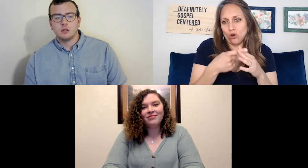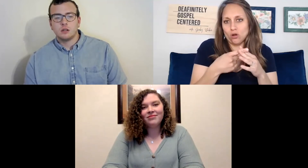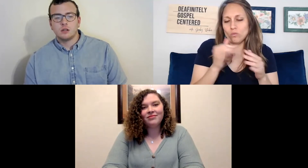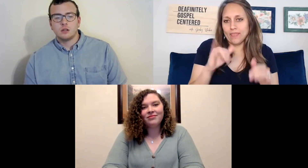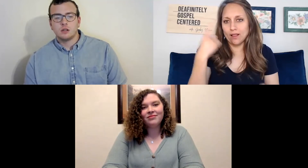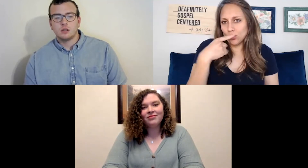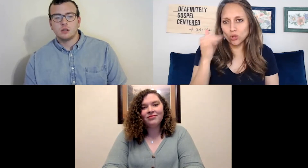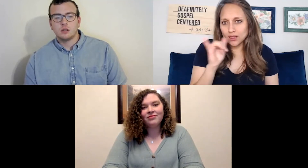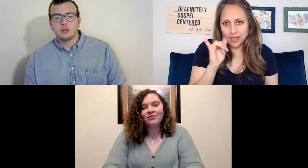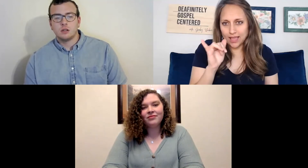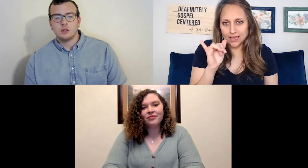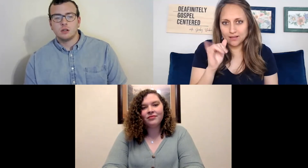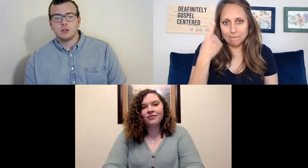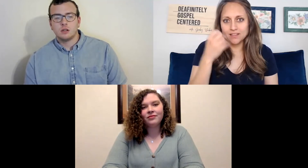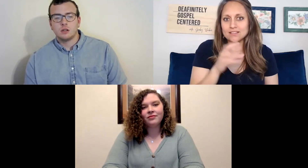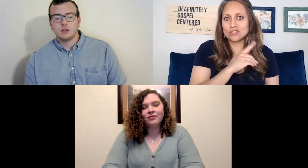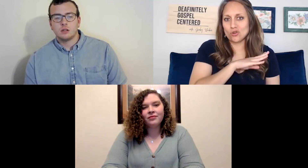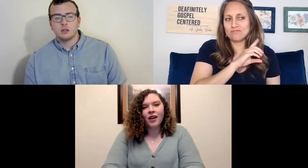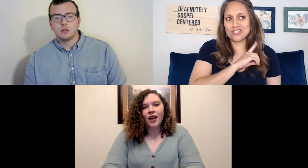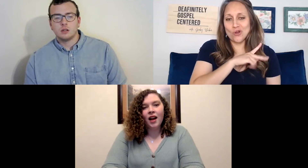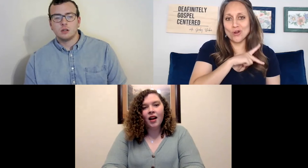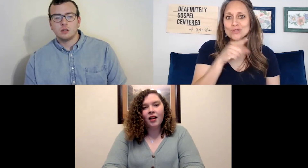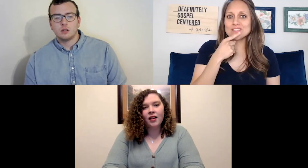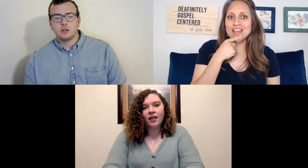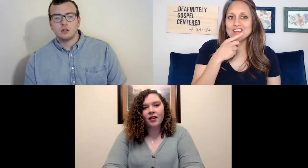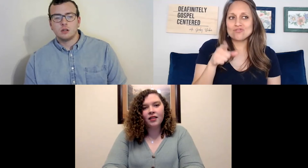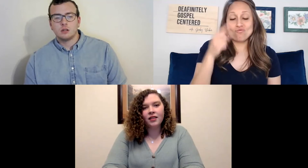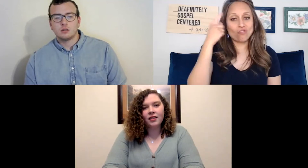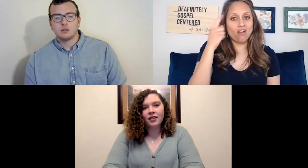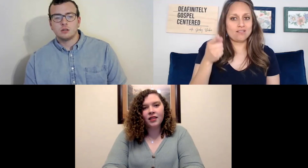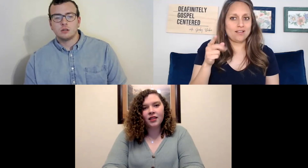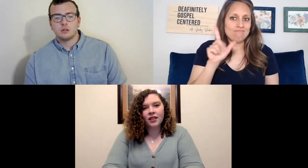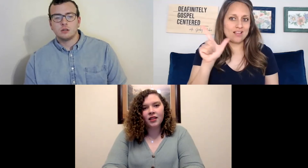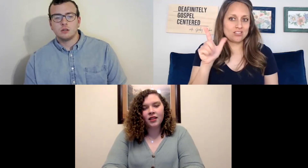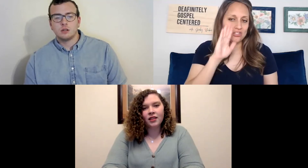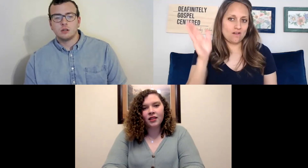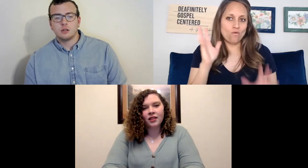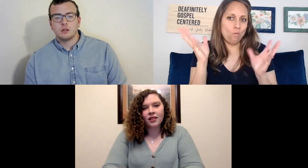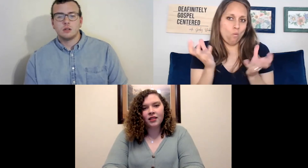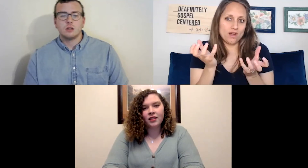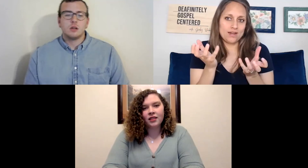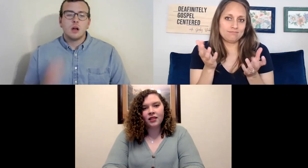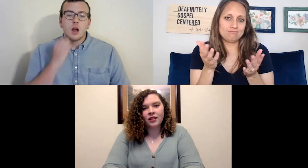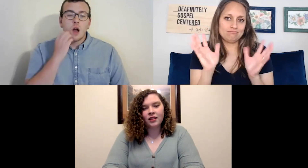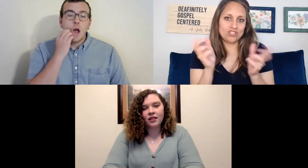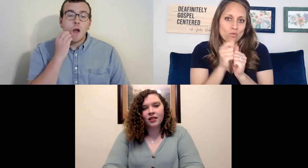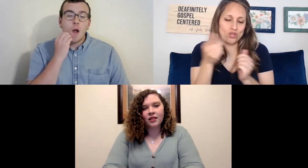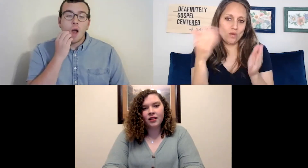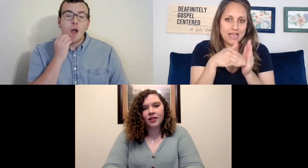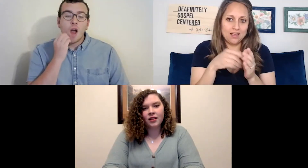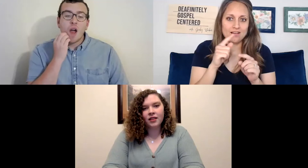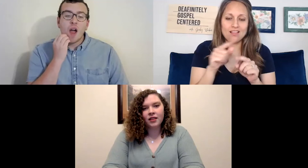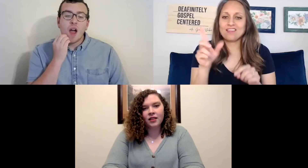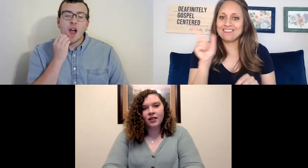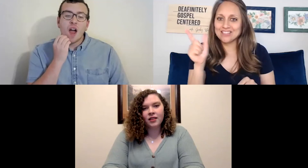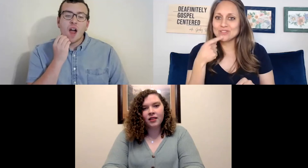season? What did that healing process start as or look like? Like Dakota, you said that you thought Lexi would never even talk to